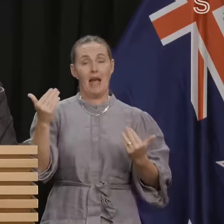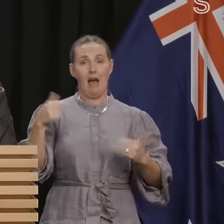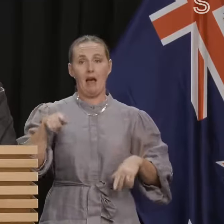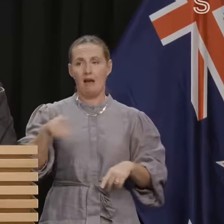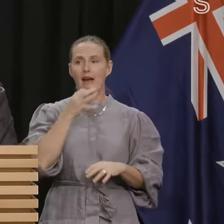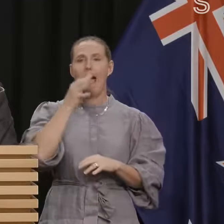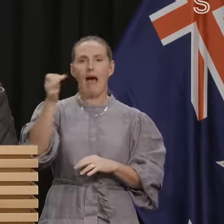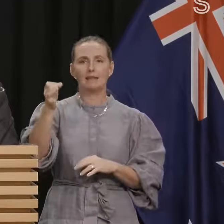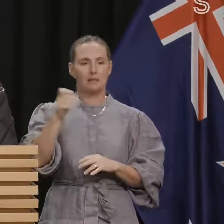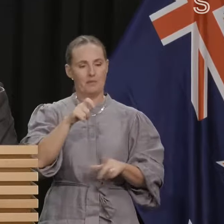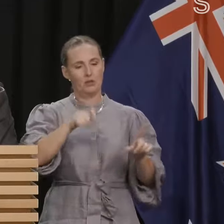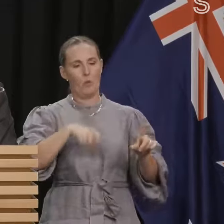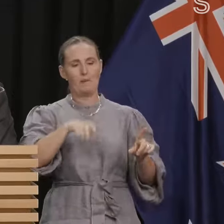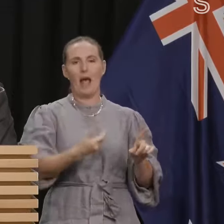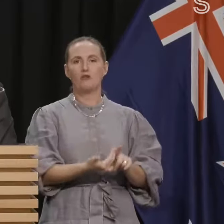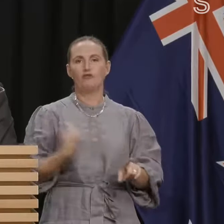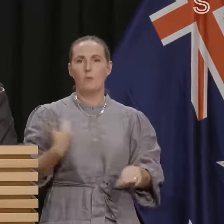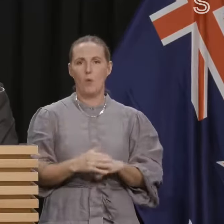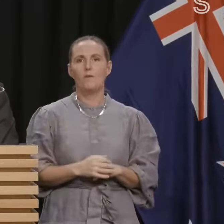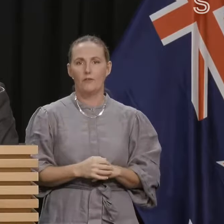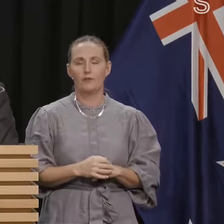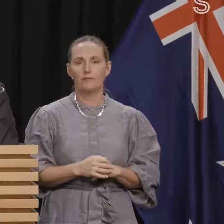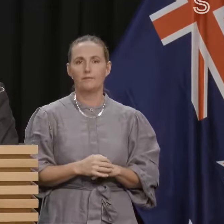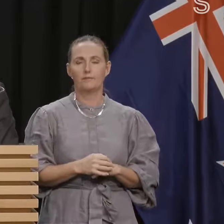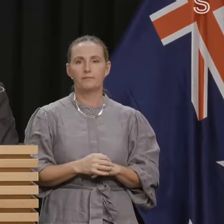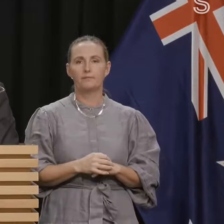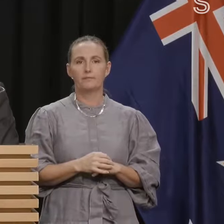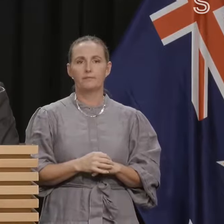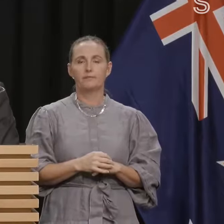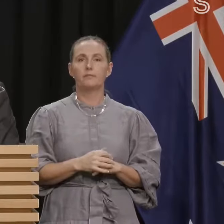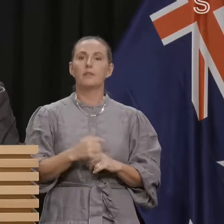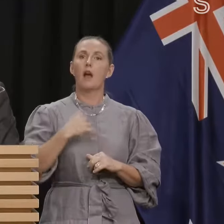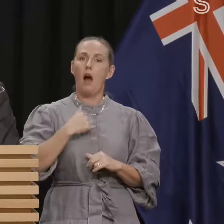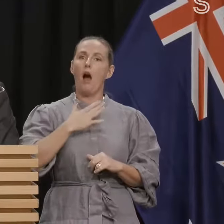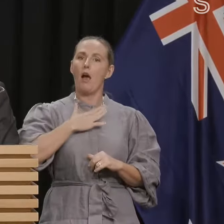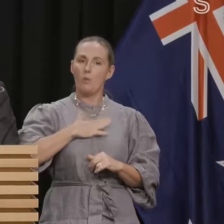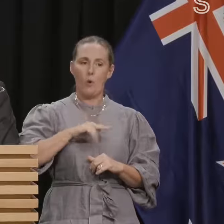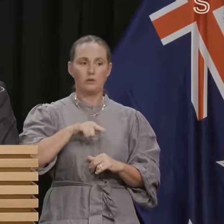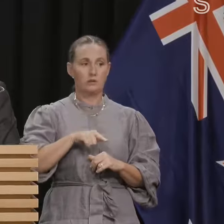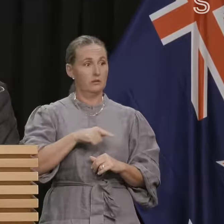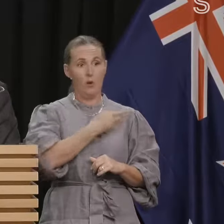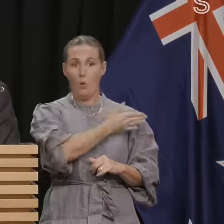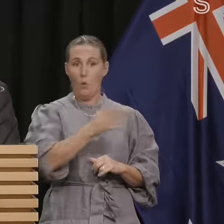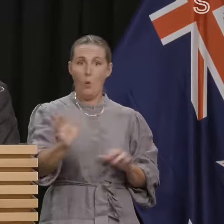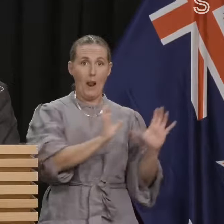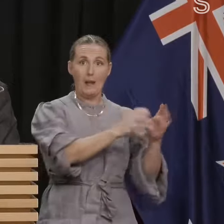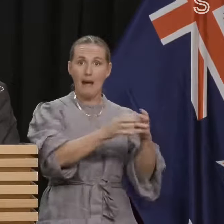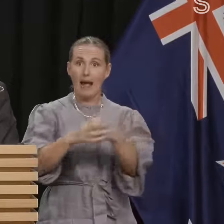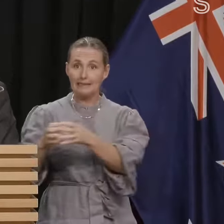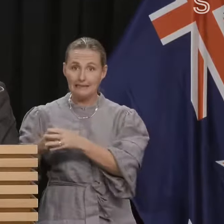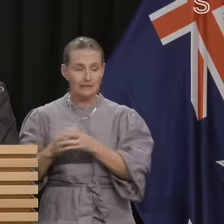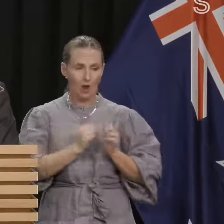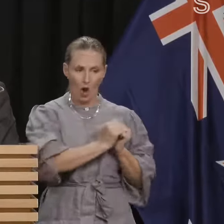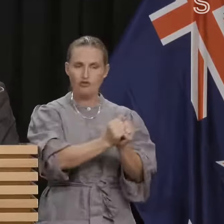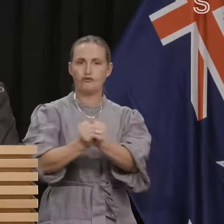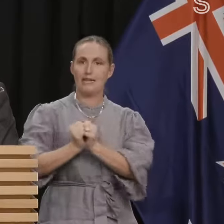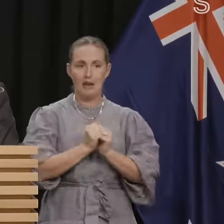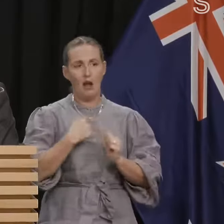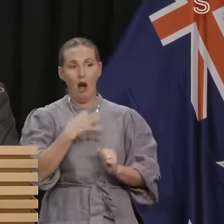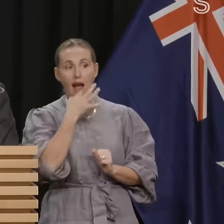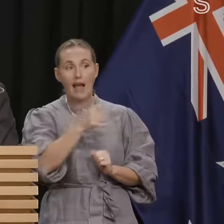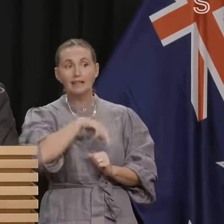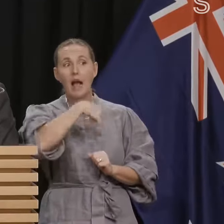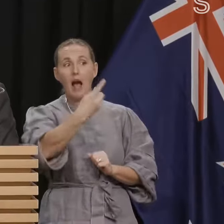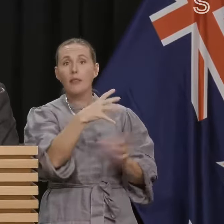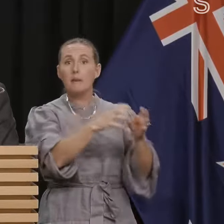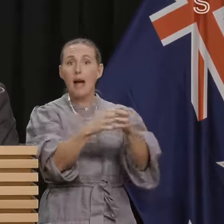be removed. I want as much as possible for it to be a bipartisan issue, and I call on other political parties to support that measure.